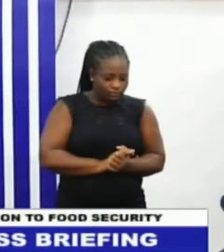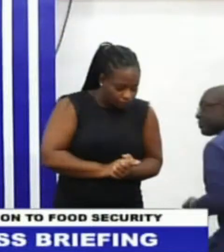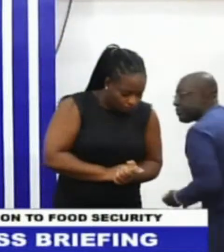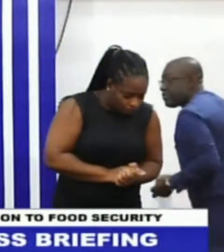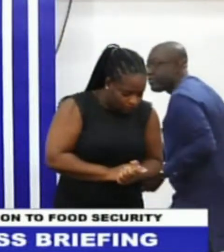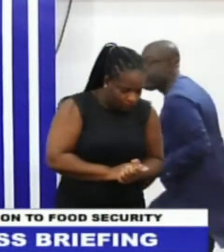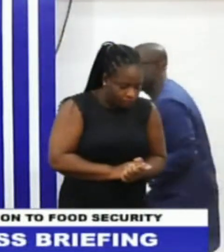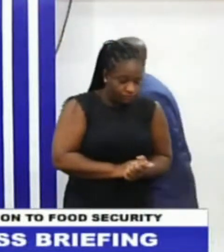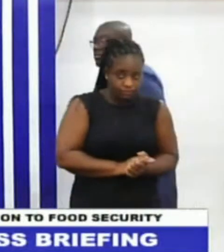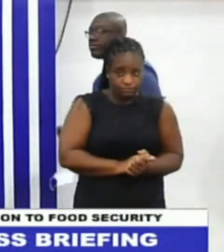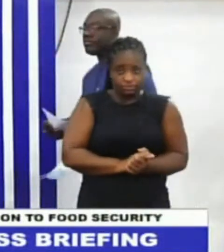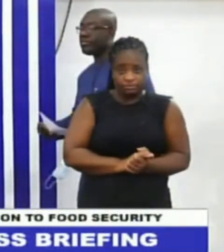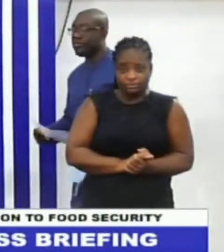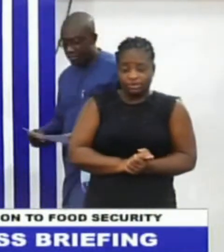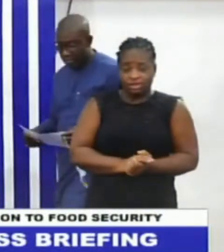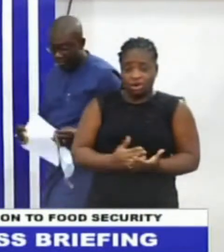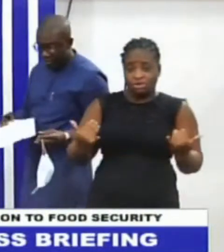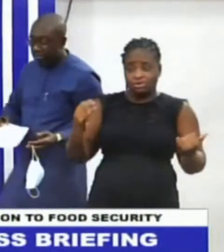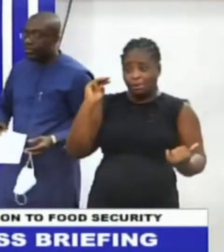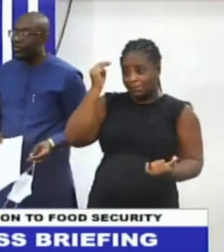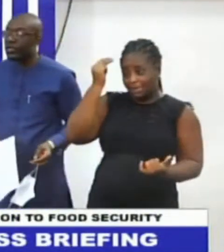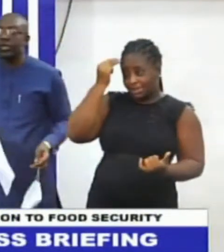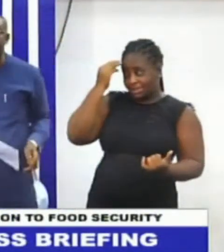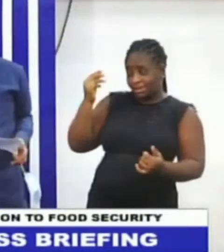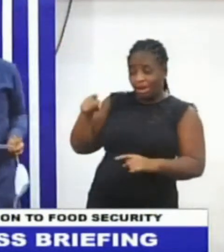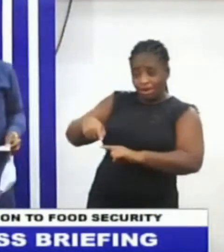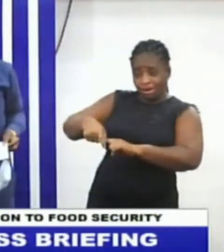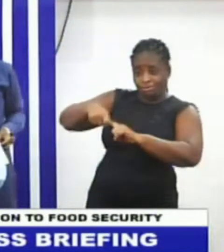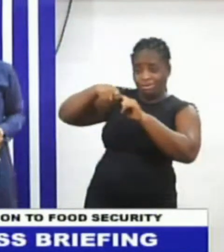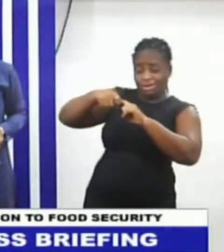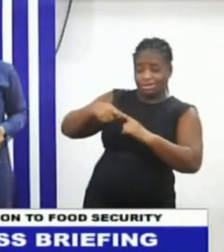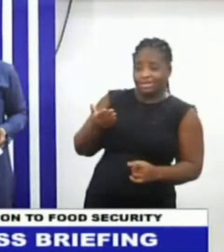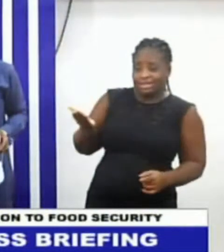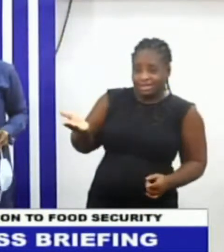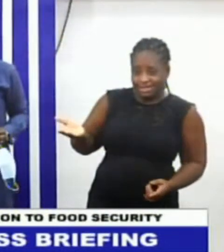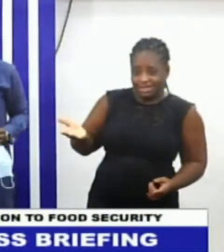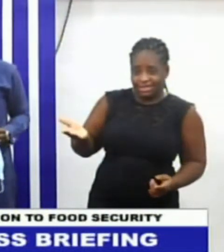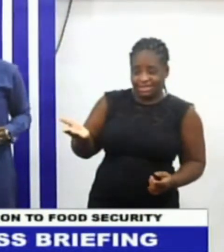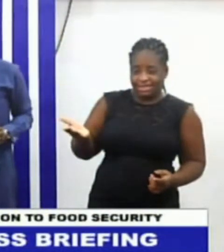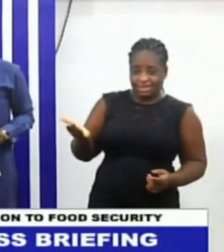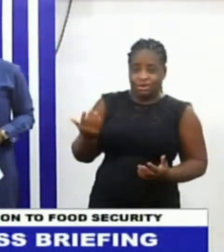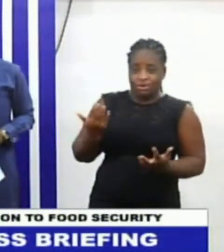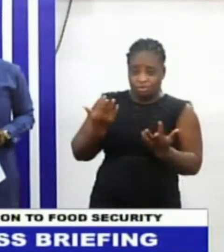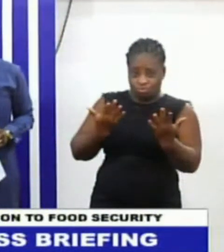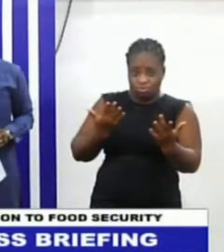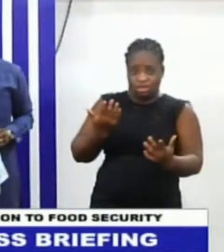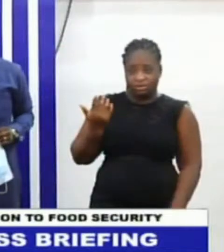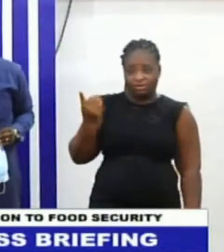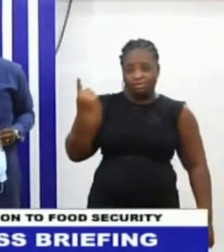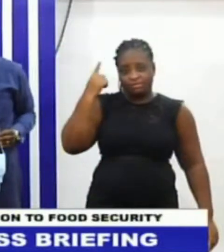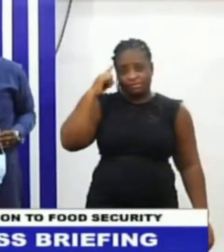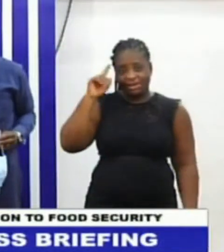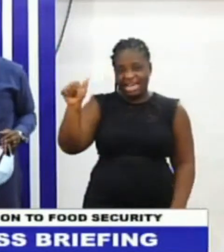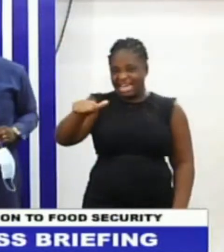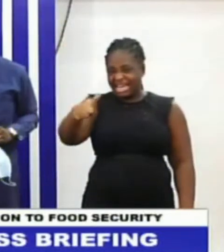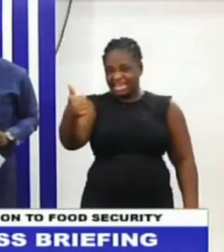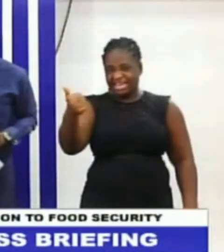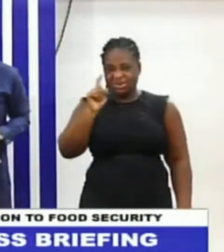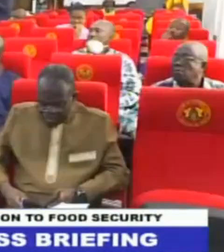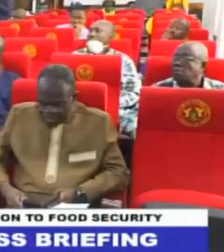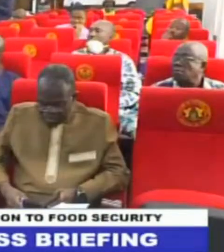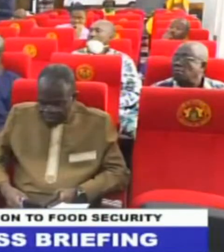So, Minister, I think I'll take a pause here, and I'll wait for any questions that may come.